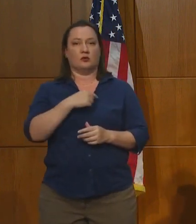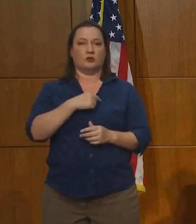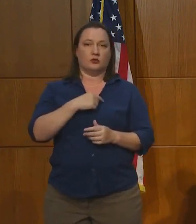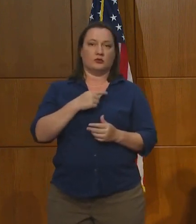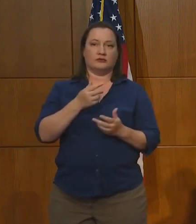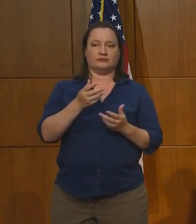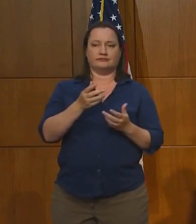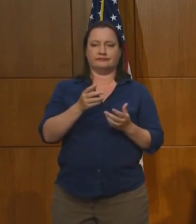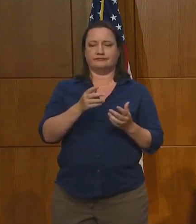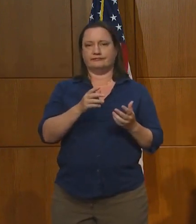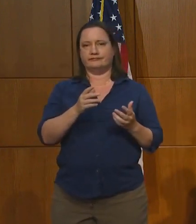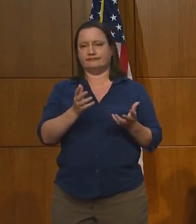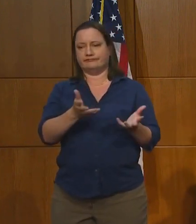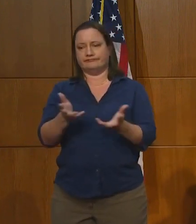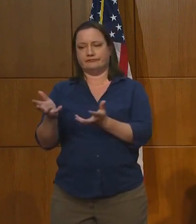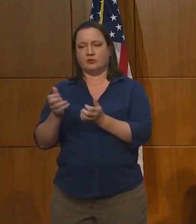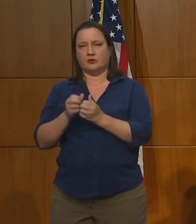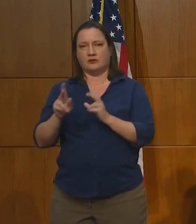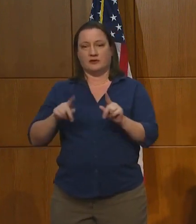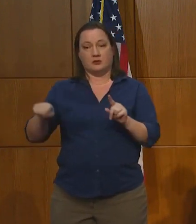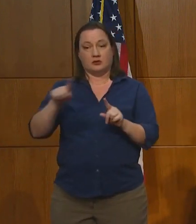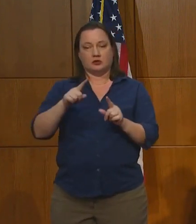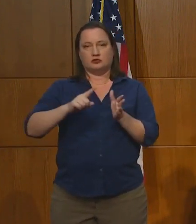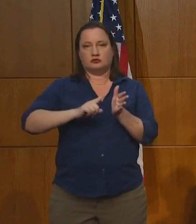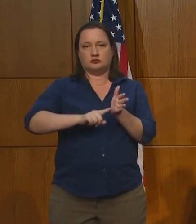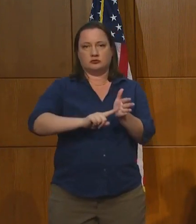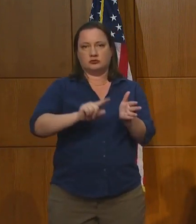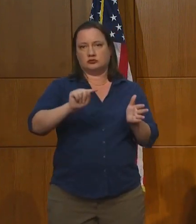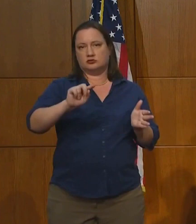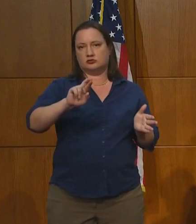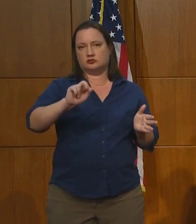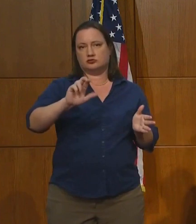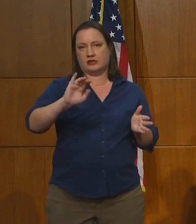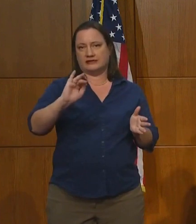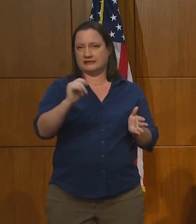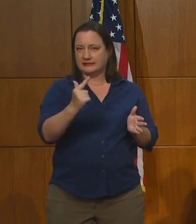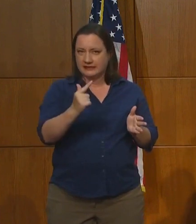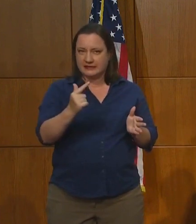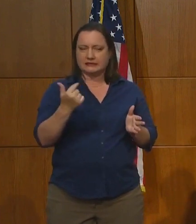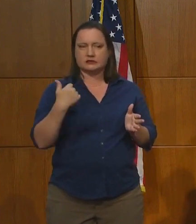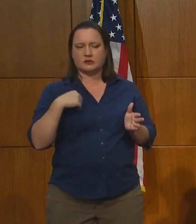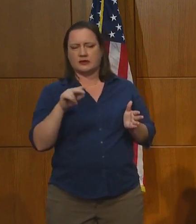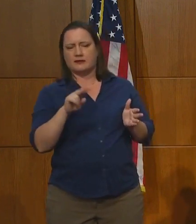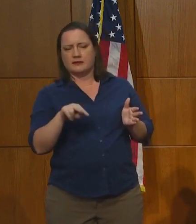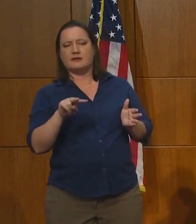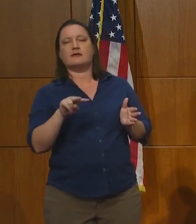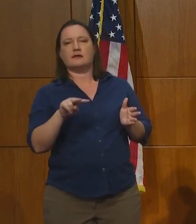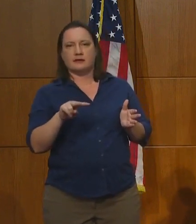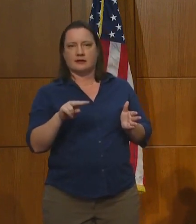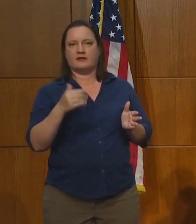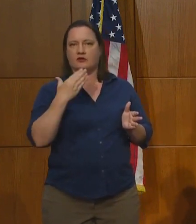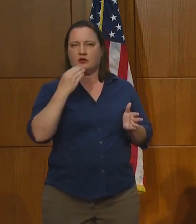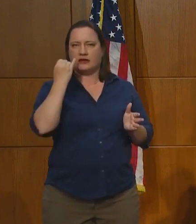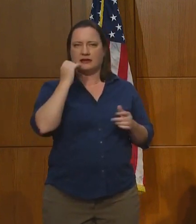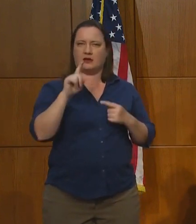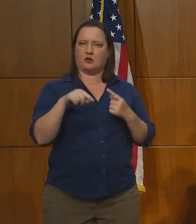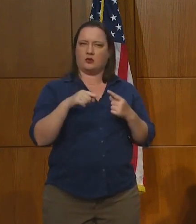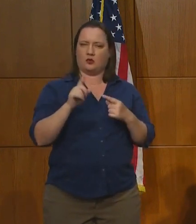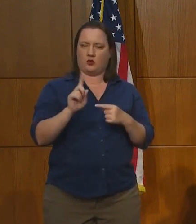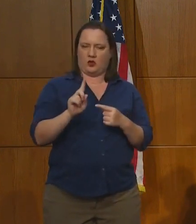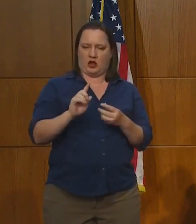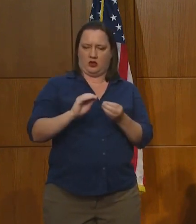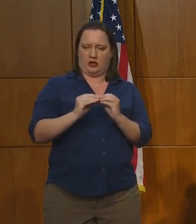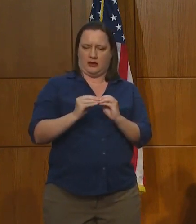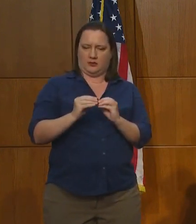have a fairly good idea of where these numbers are coming from. And they're occurring when people are gathering,